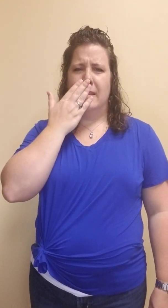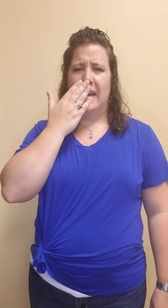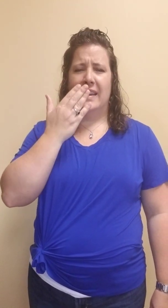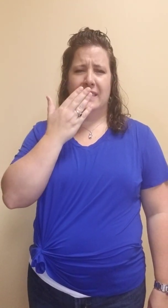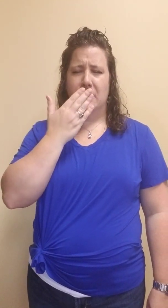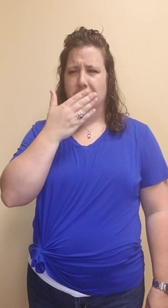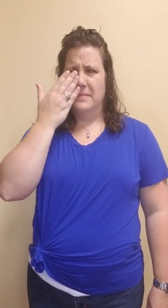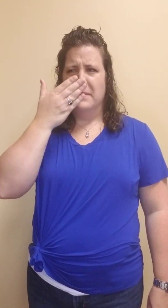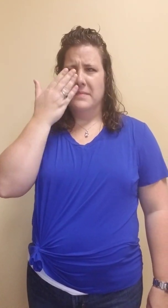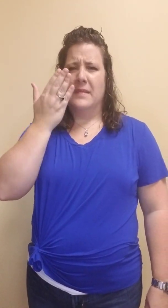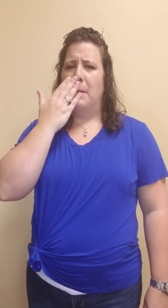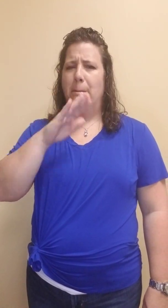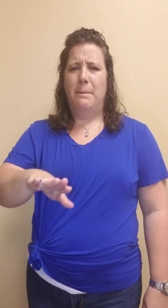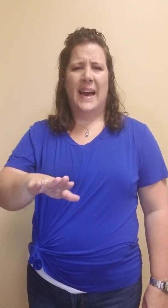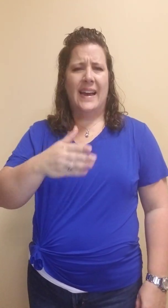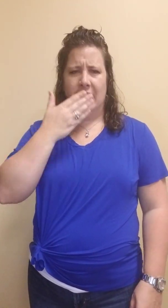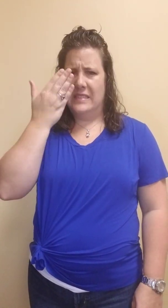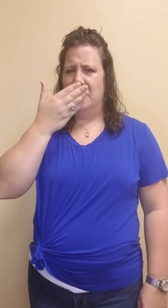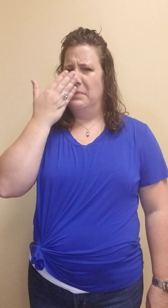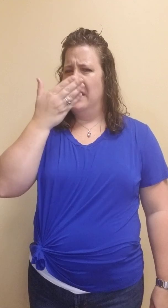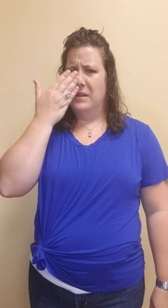That is a bad smell.